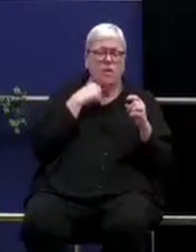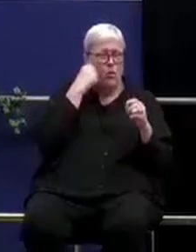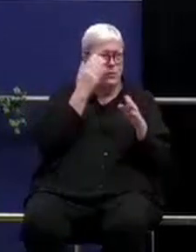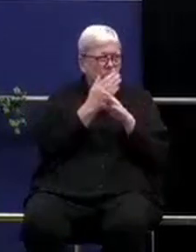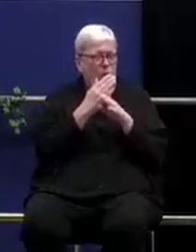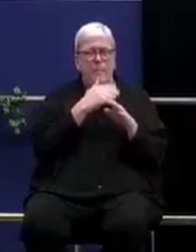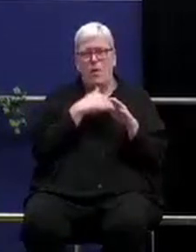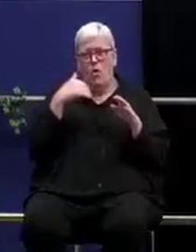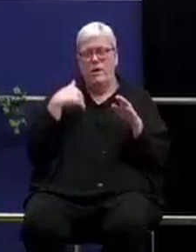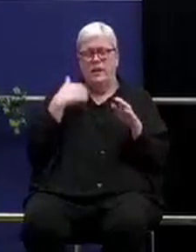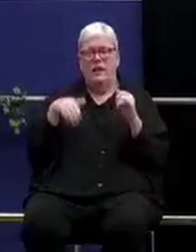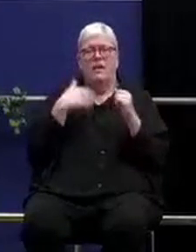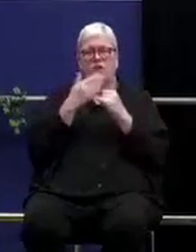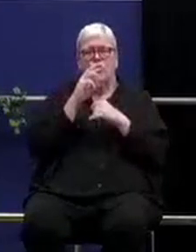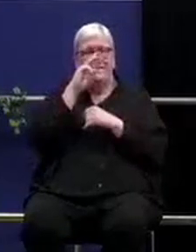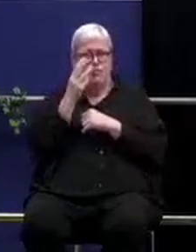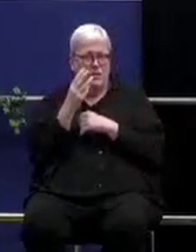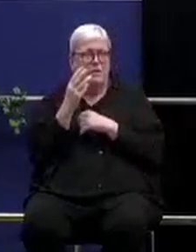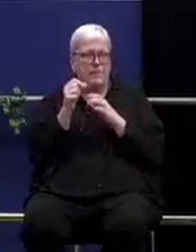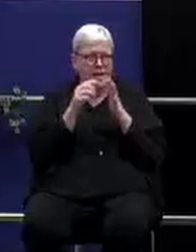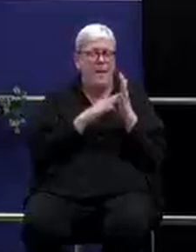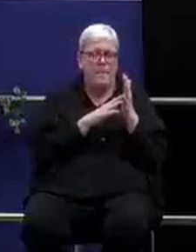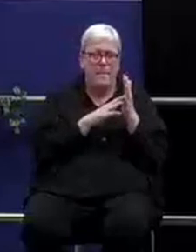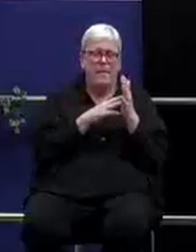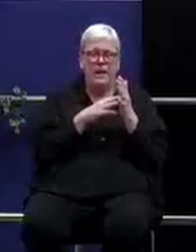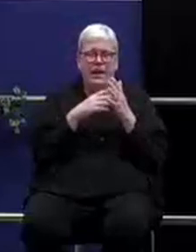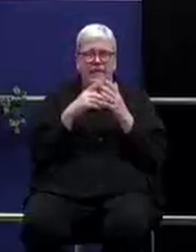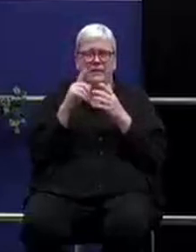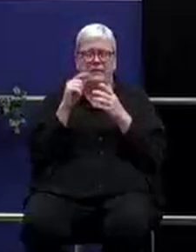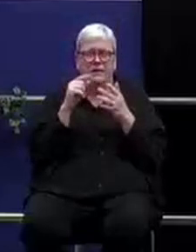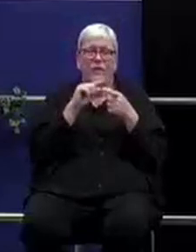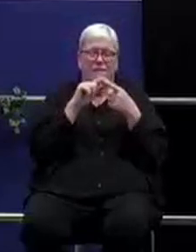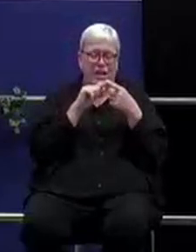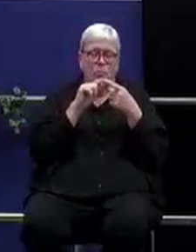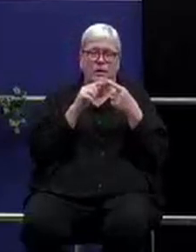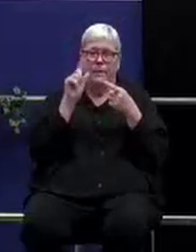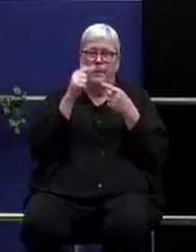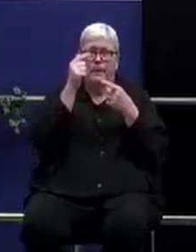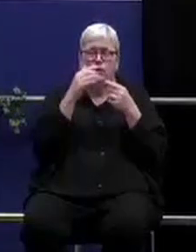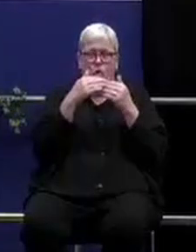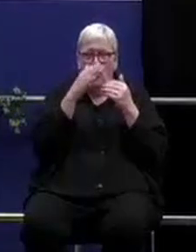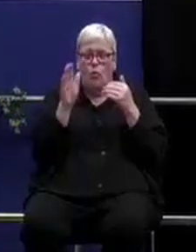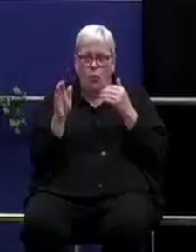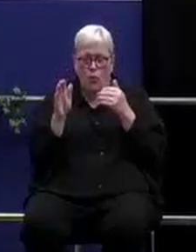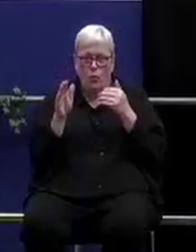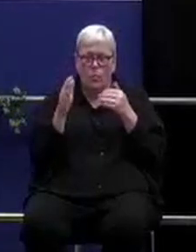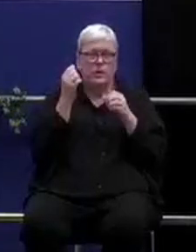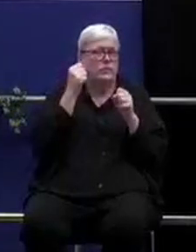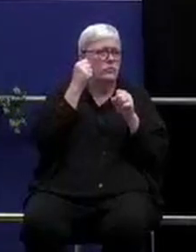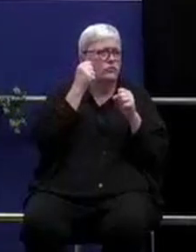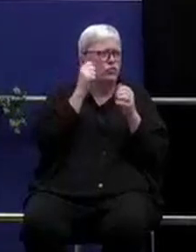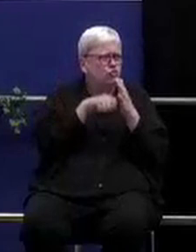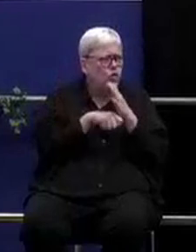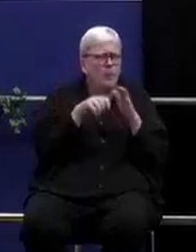morning shift until 3 p.m. I had to scan my fingerprint to unlock the door, and inside, the shop floor resembled something